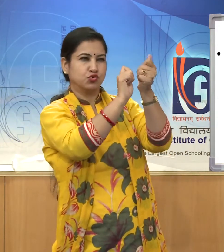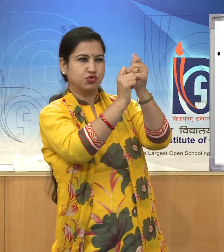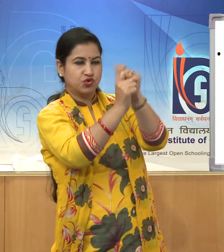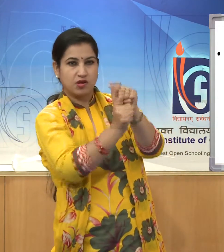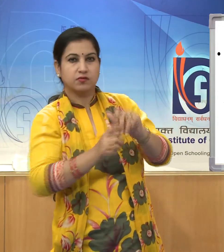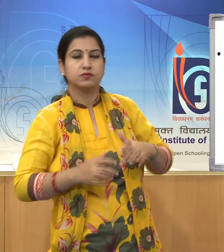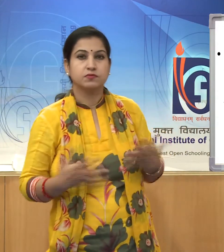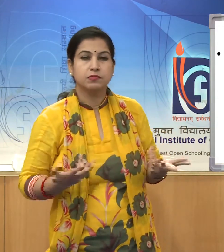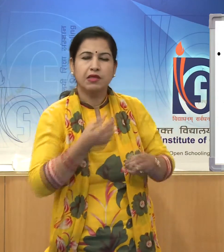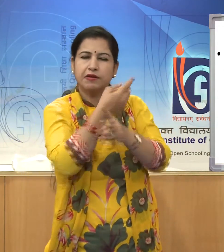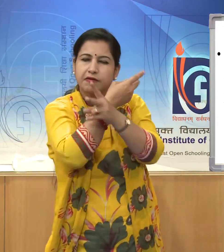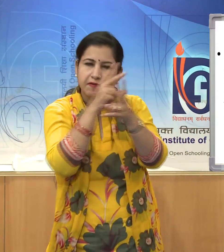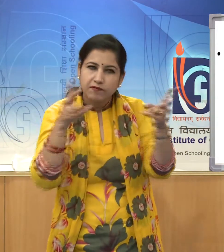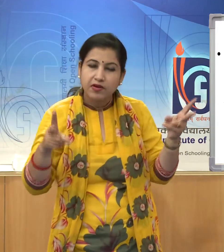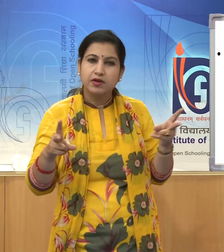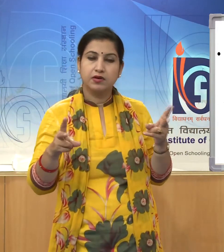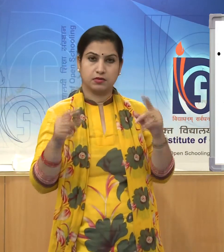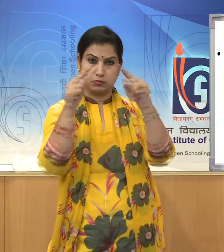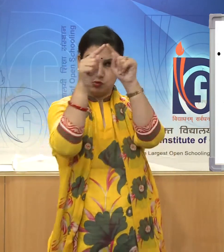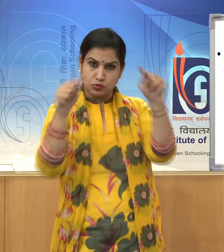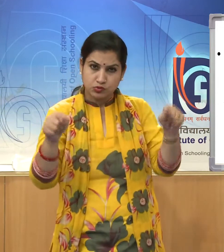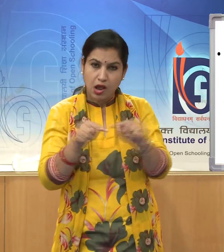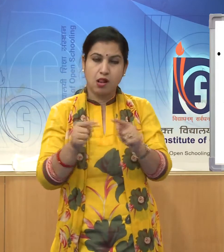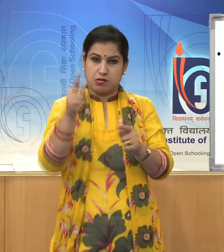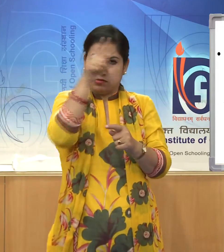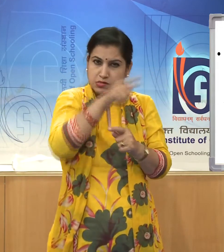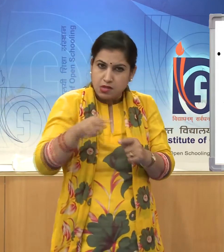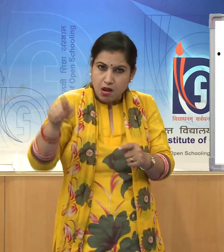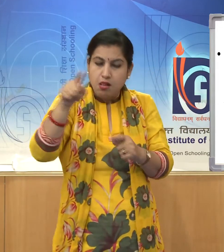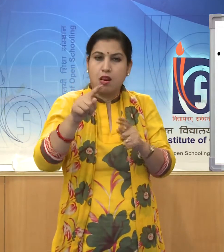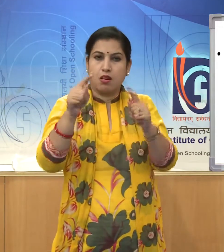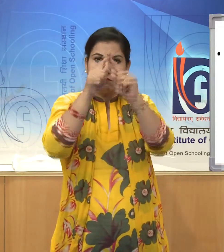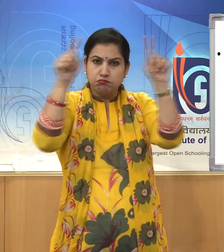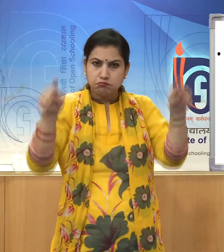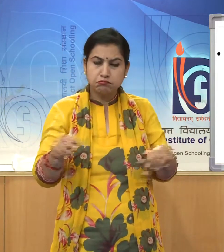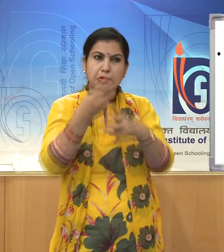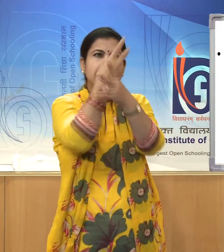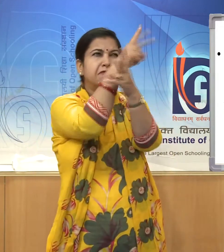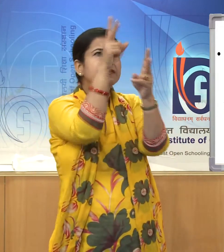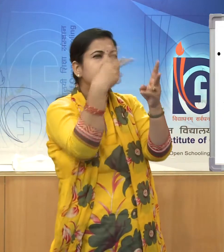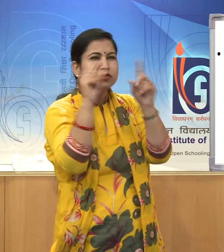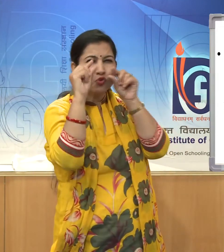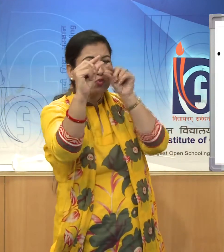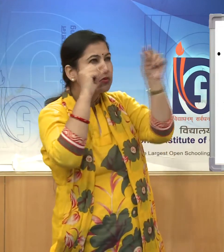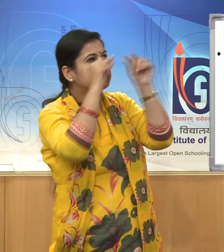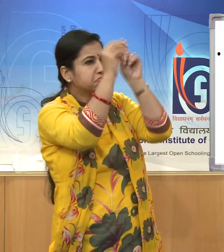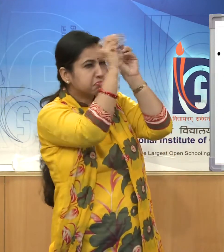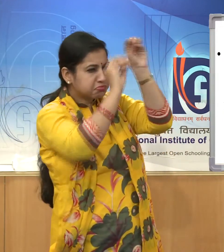into various geometrical shapes and then arranged